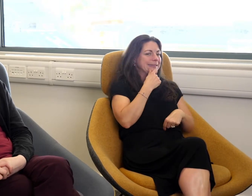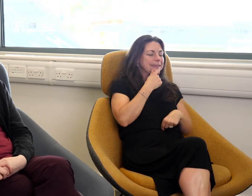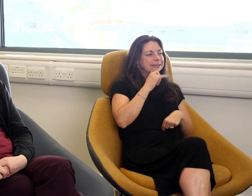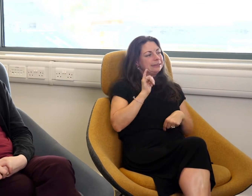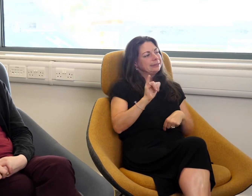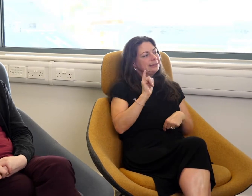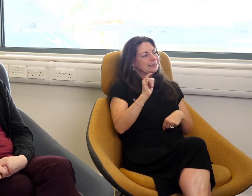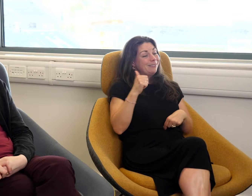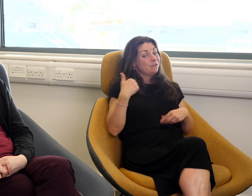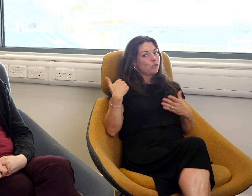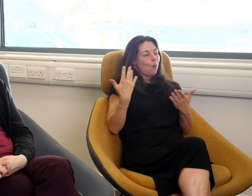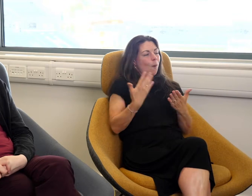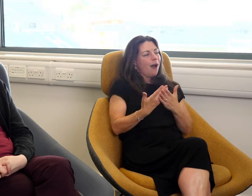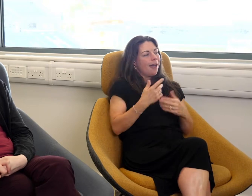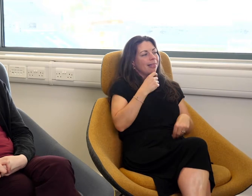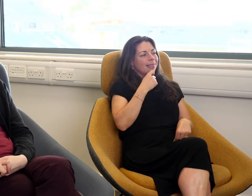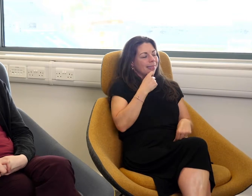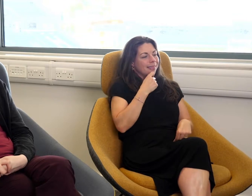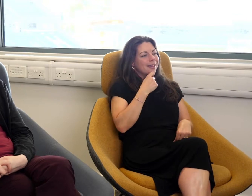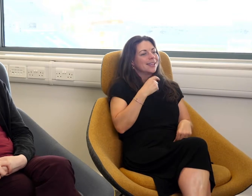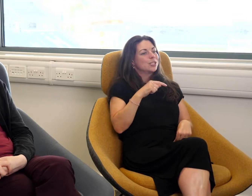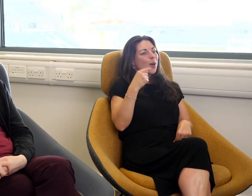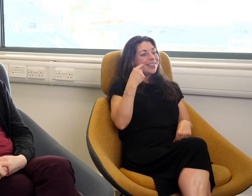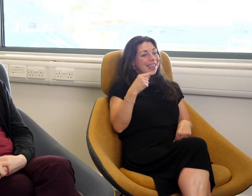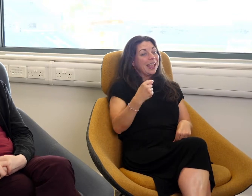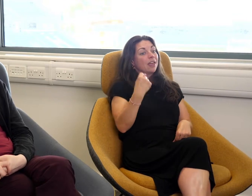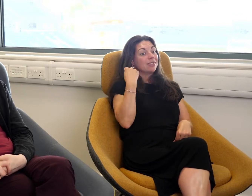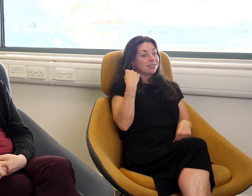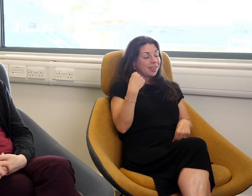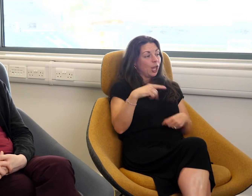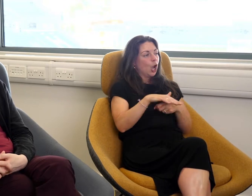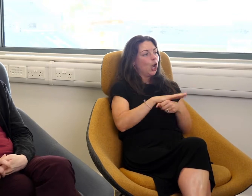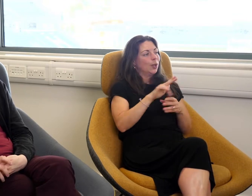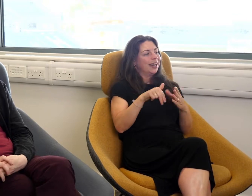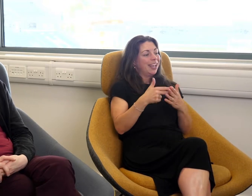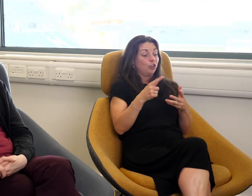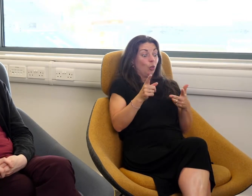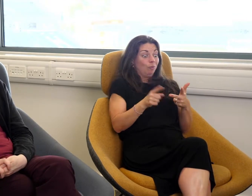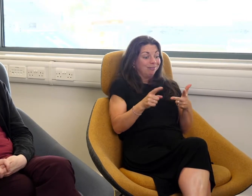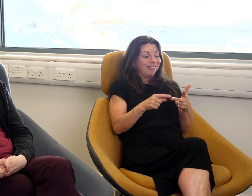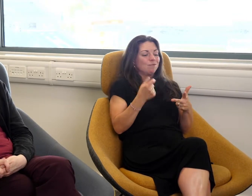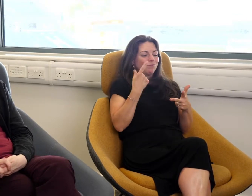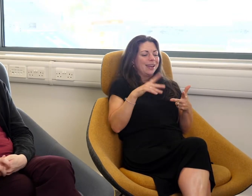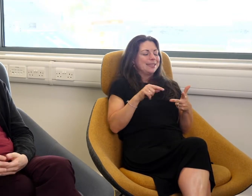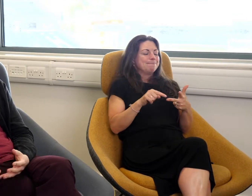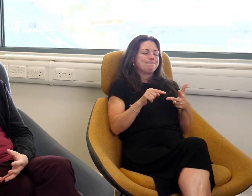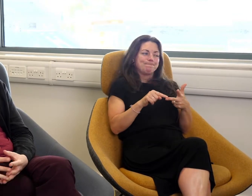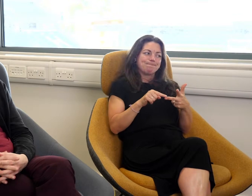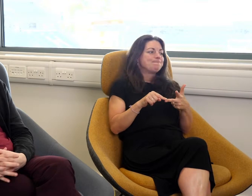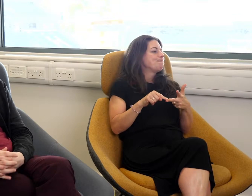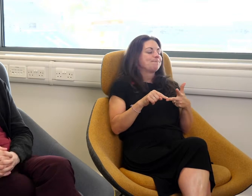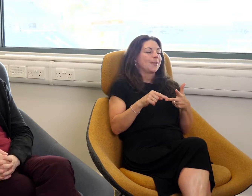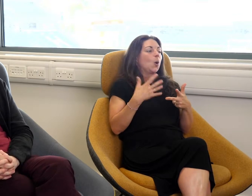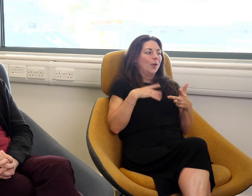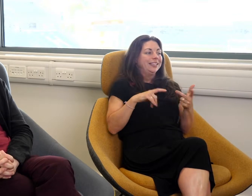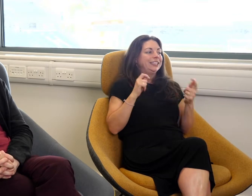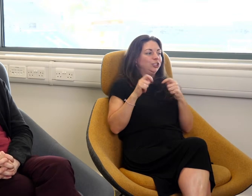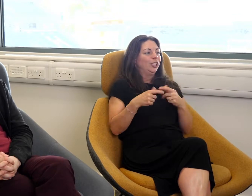so it's at this stage where I think lots of people within the Labour Party, and particularly within the Labour MPs, have come